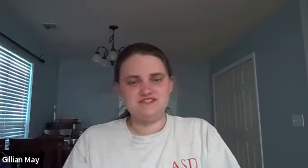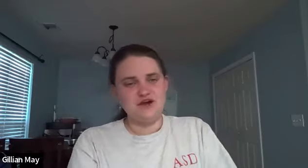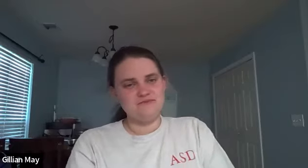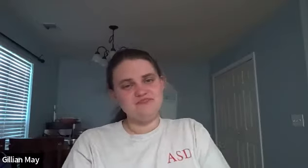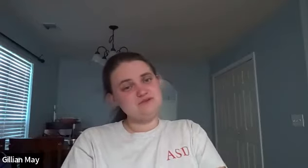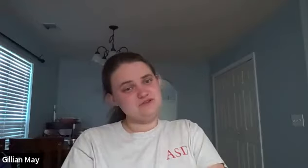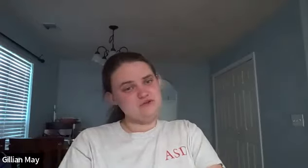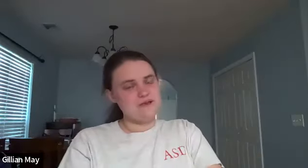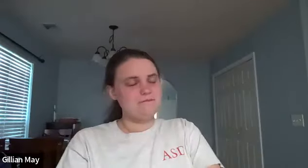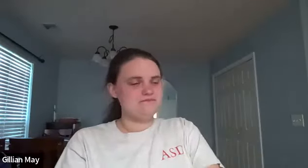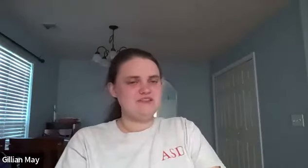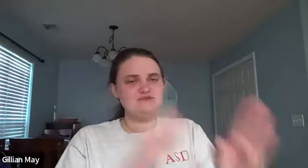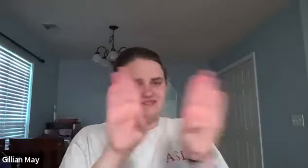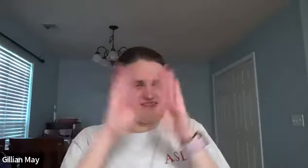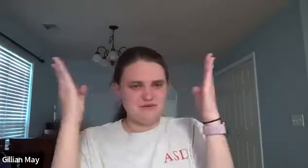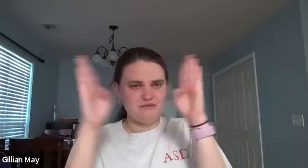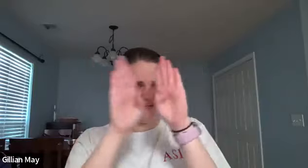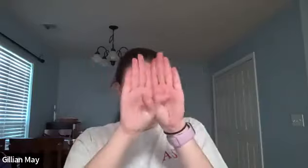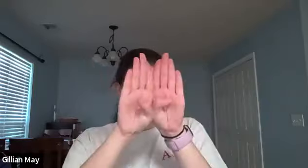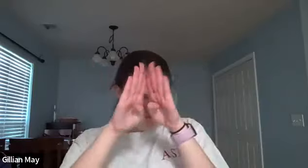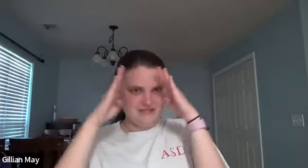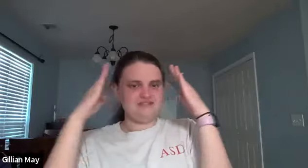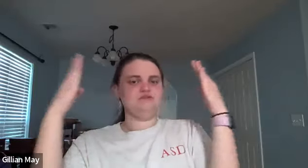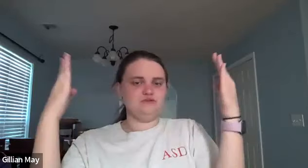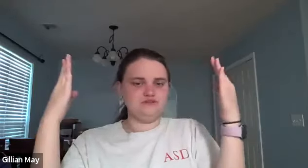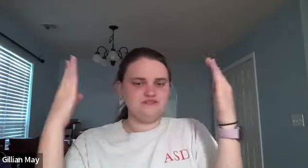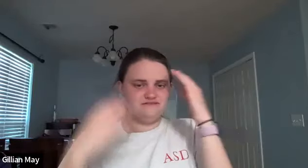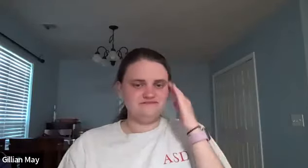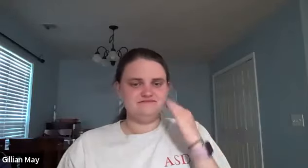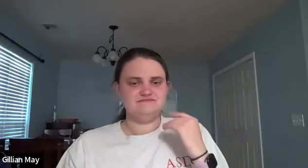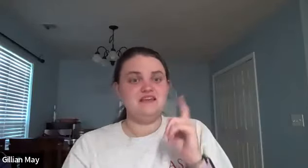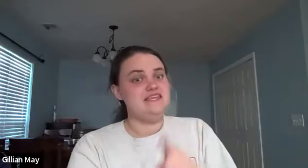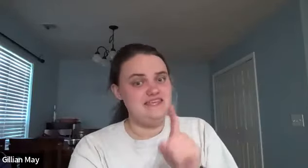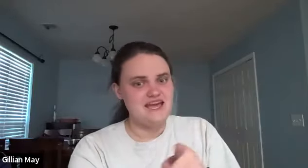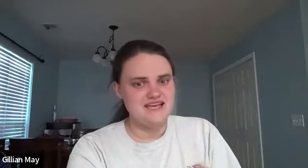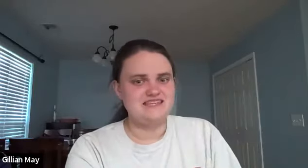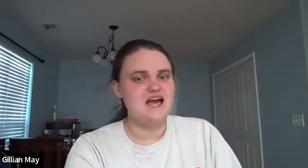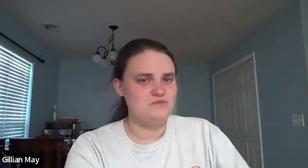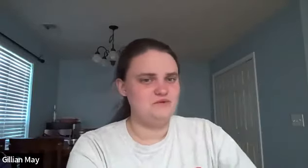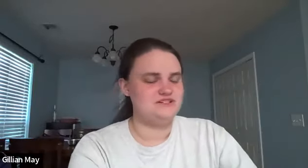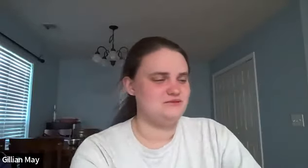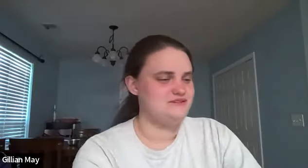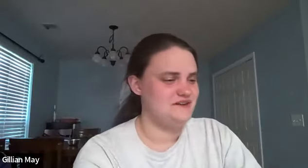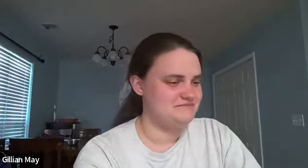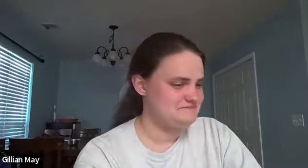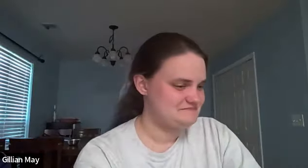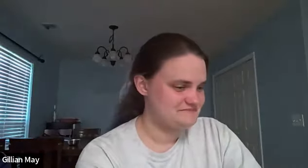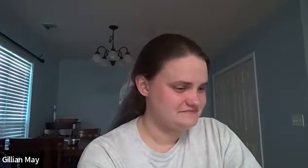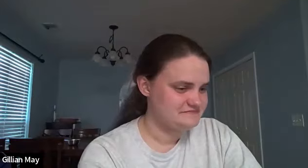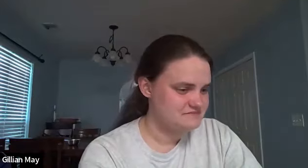So that's always a cool thing. But that's always what I think about when I do like the big double doors. Yes, the Halloween ones are always fun.